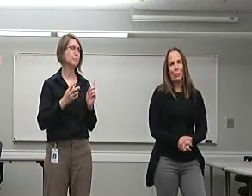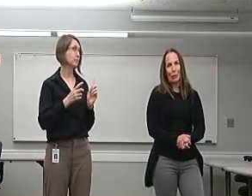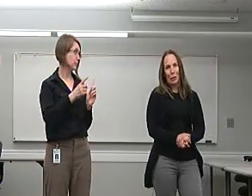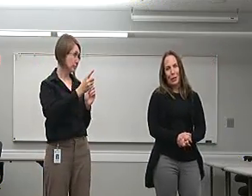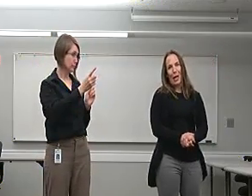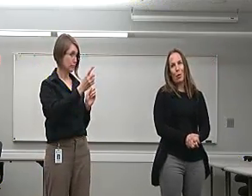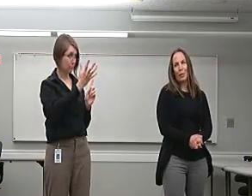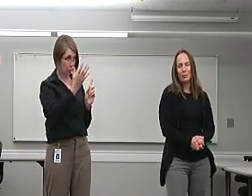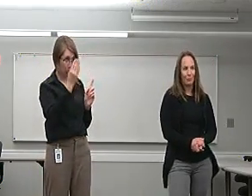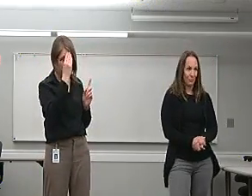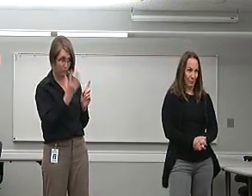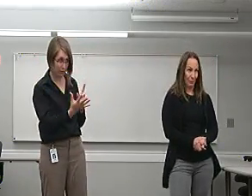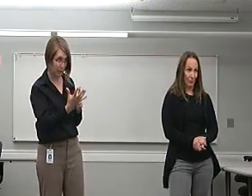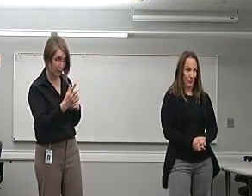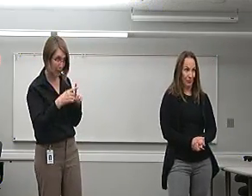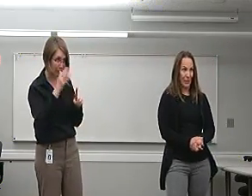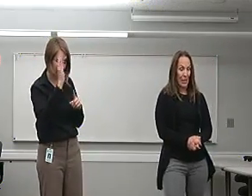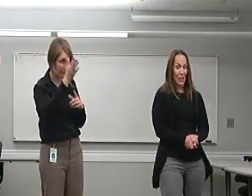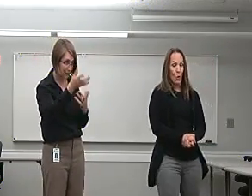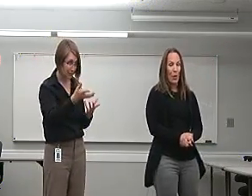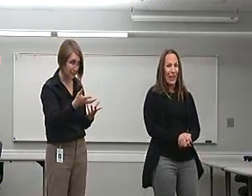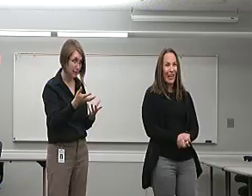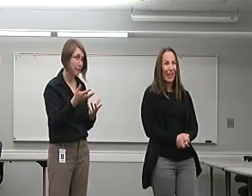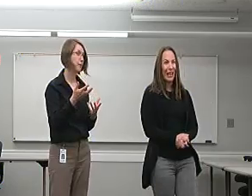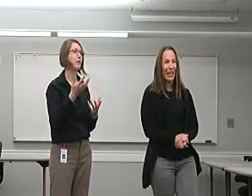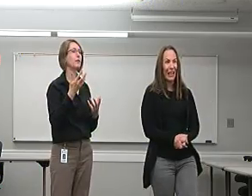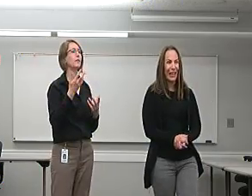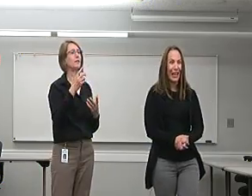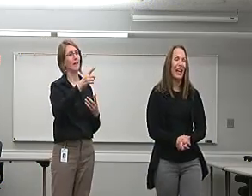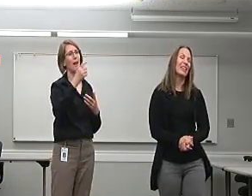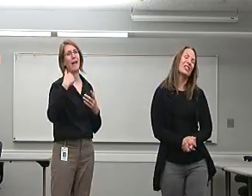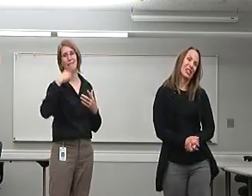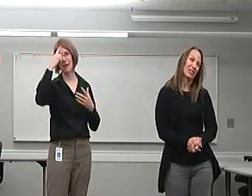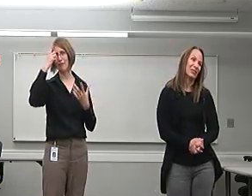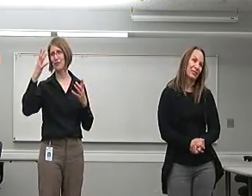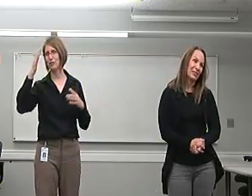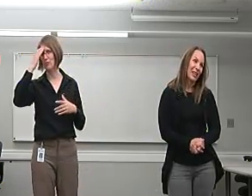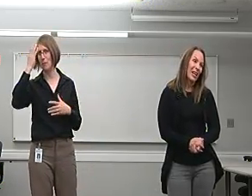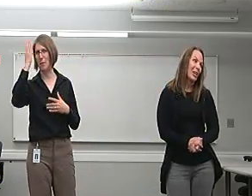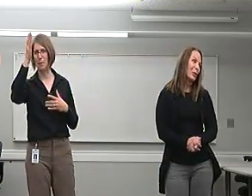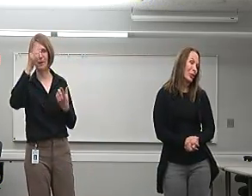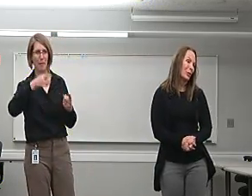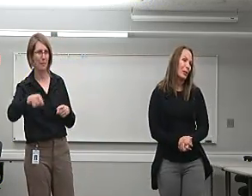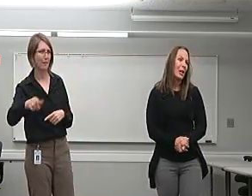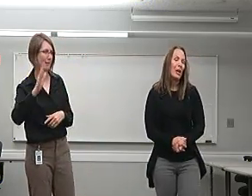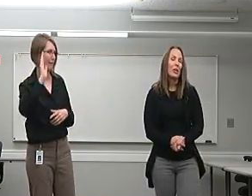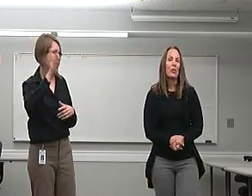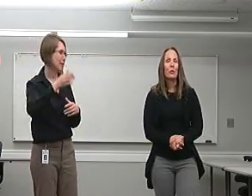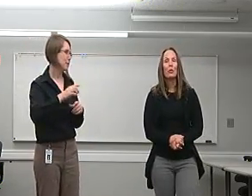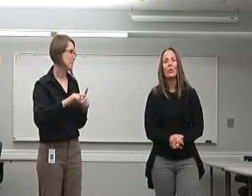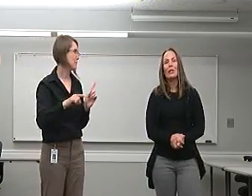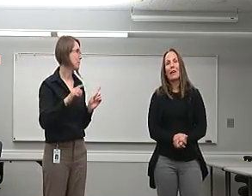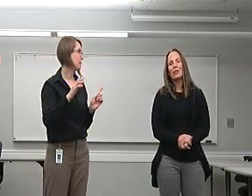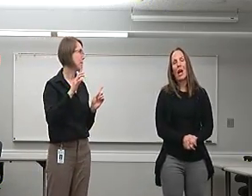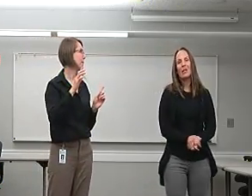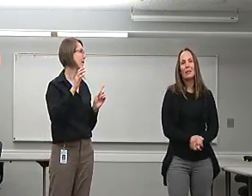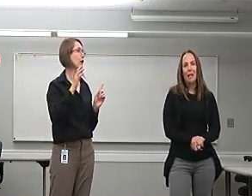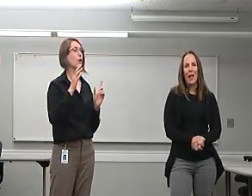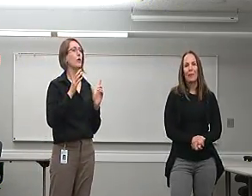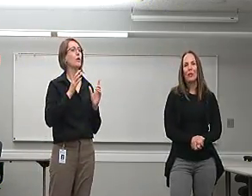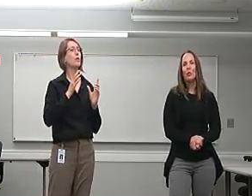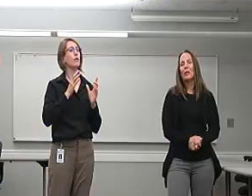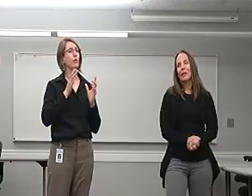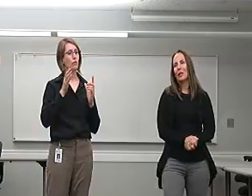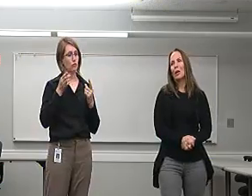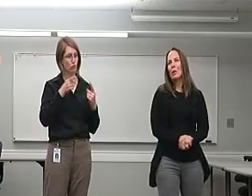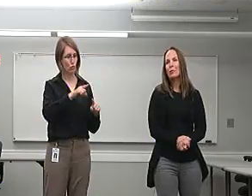one? Yeah. We- I think I know it. Yeah, you I don't do. know if I want to hear You it. do. Through your deaf child's life, you will hear